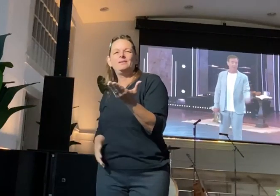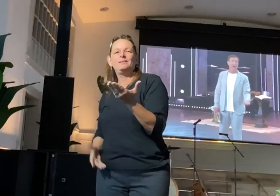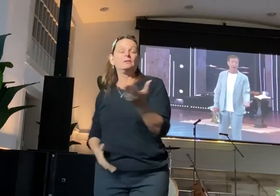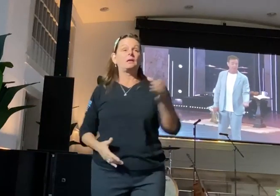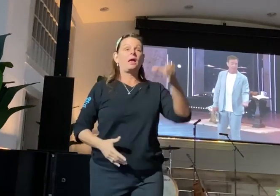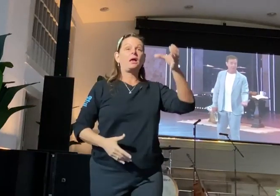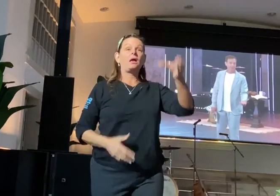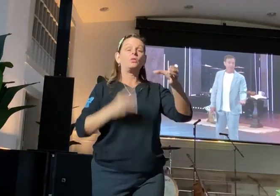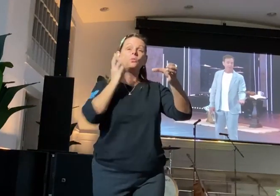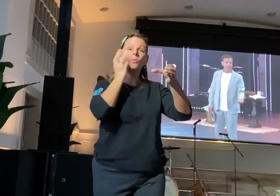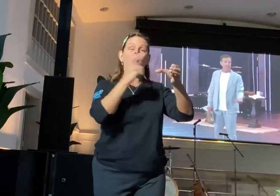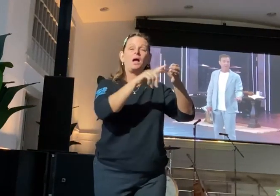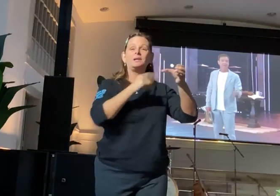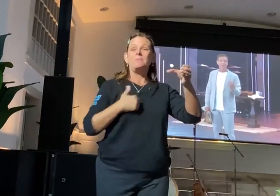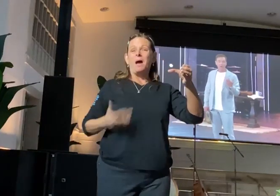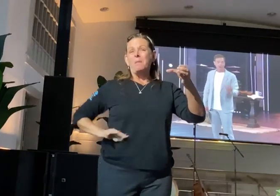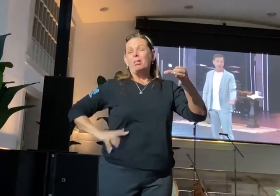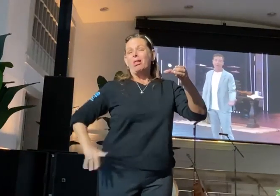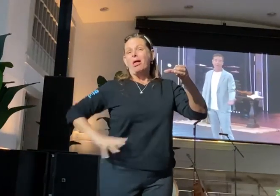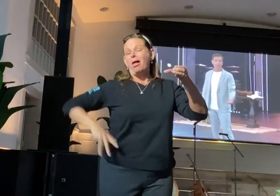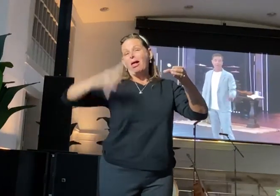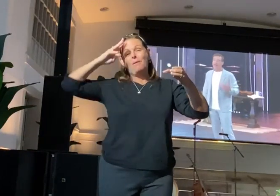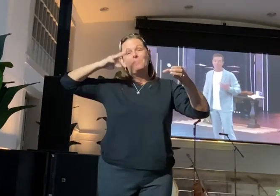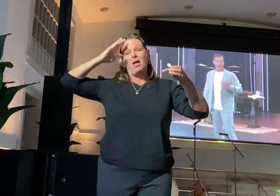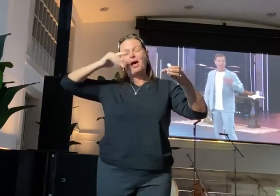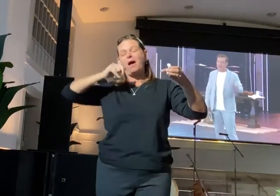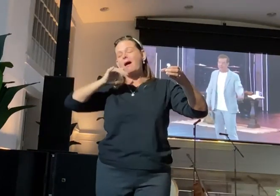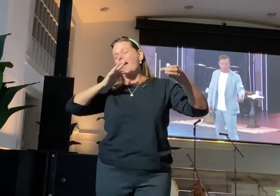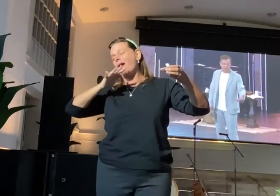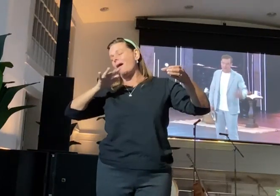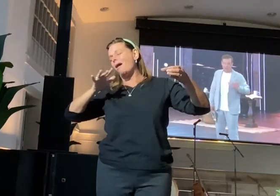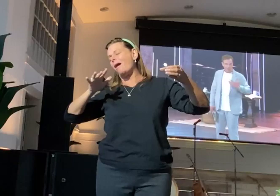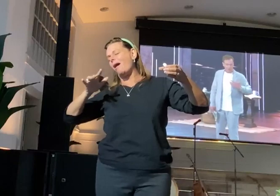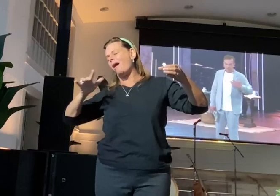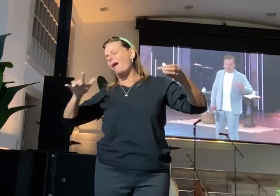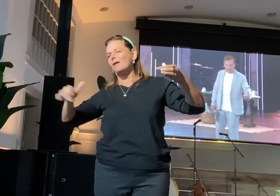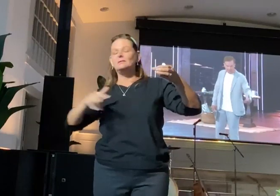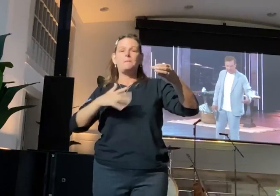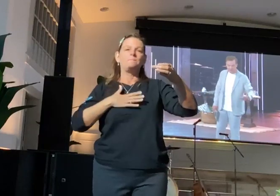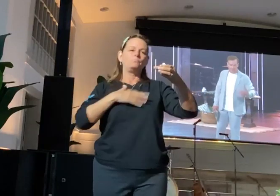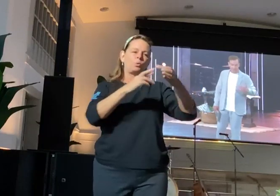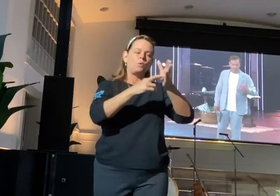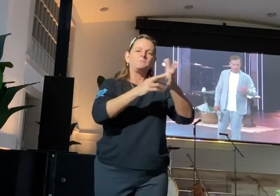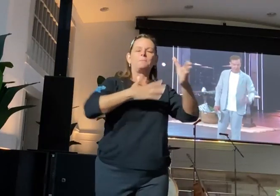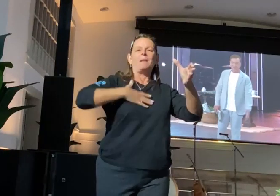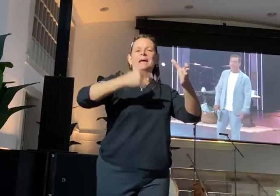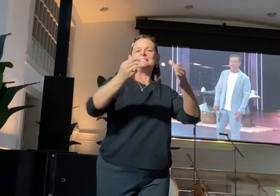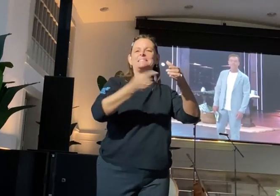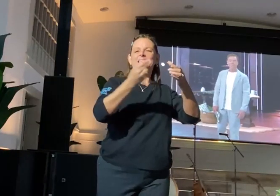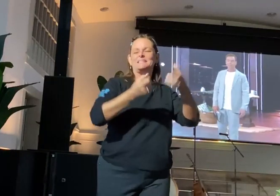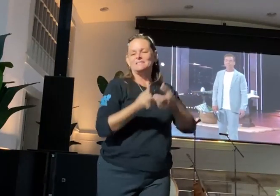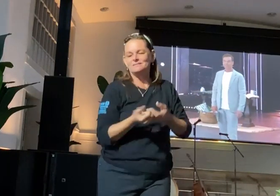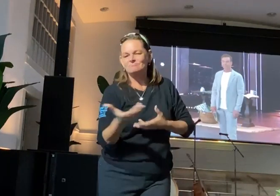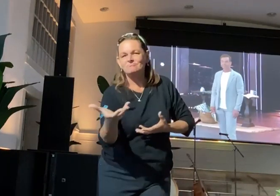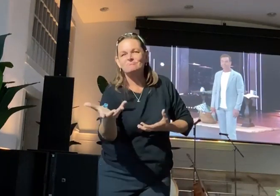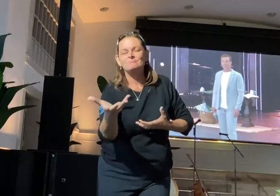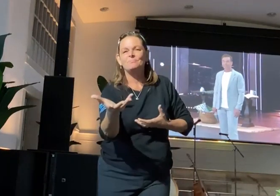that is going to be poured out for your sins. Without the shedding of blood, there's no forgiveness of